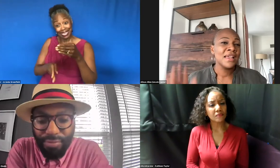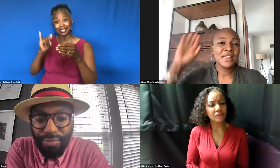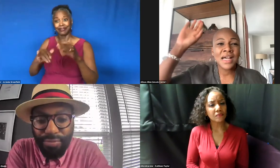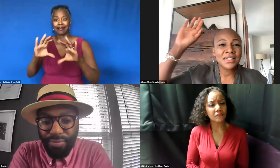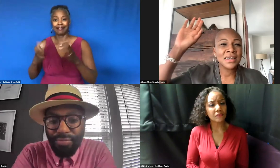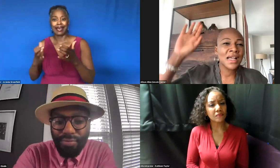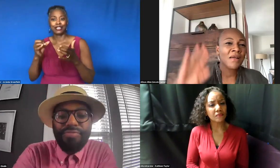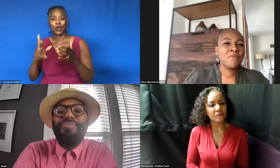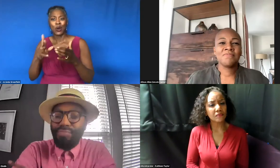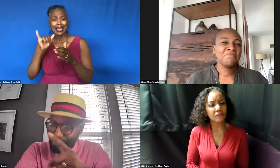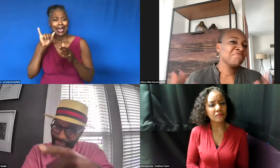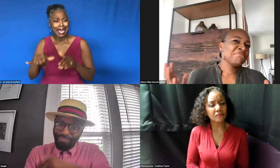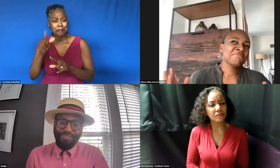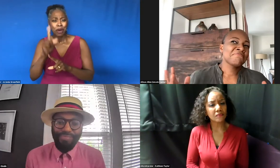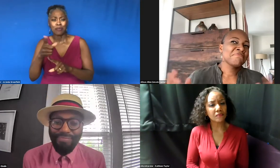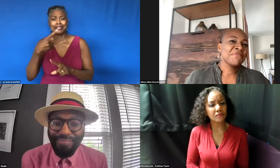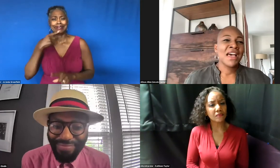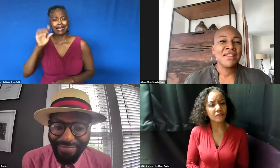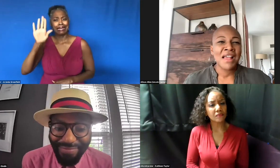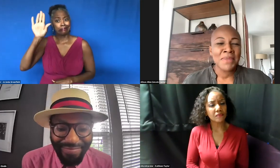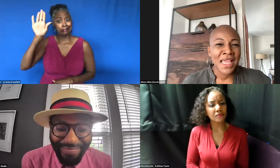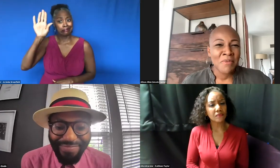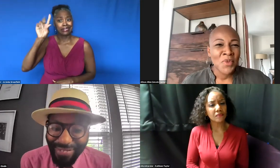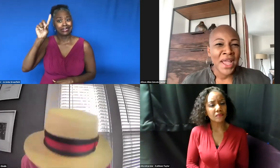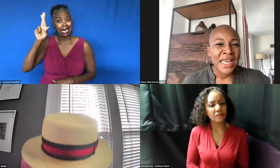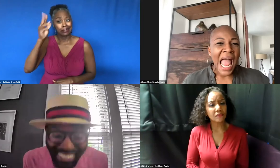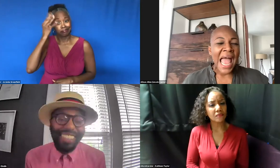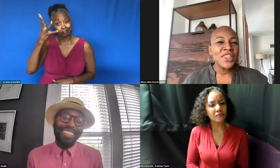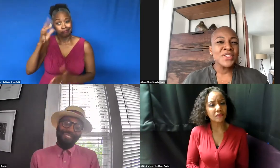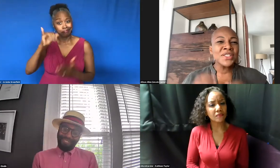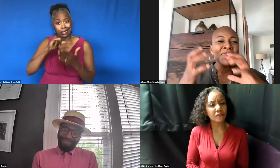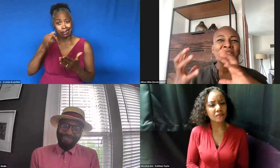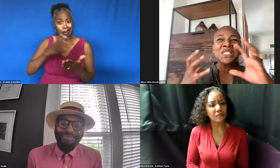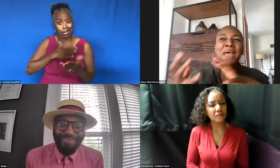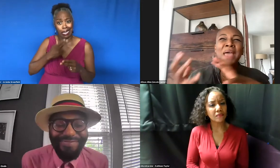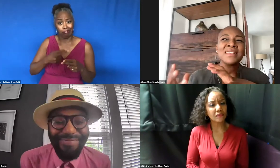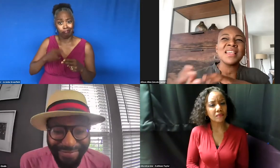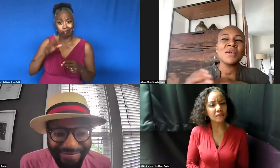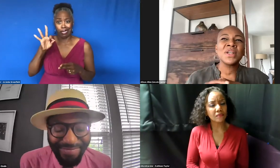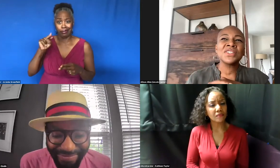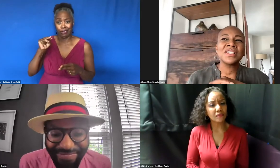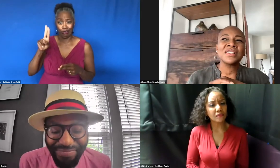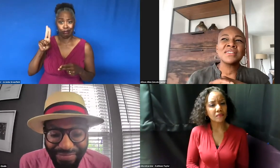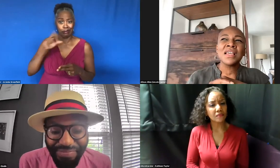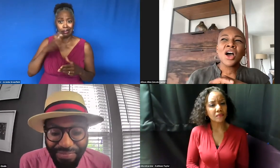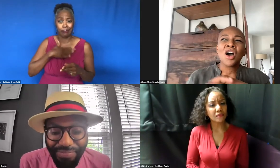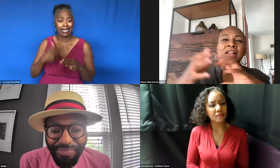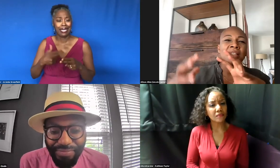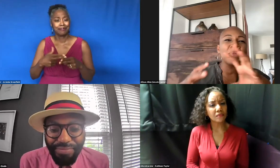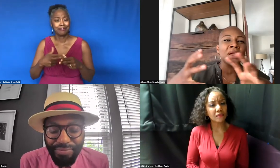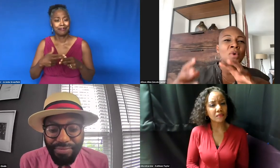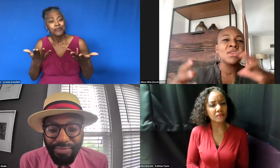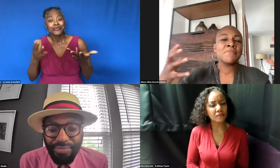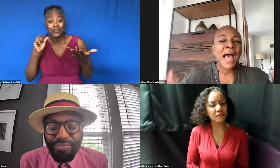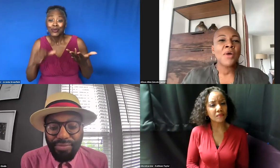say, doctor, kind of not my name, right? Yes. And there's a space in which there's, arts